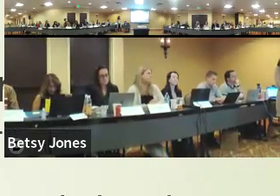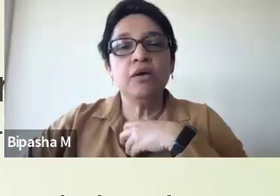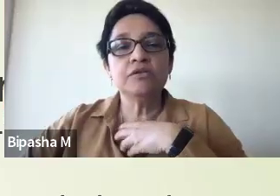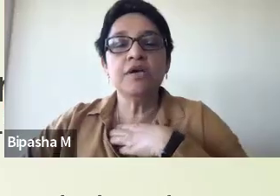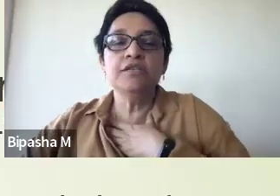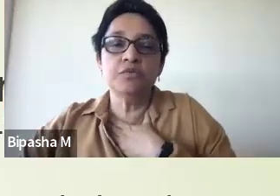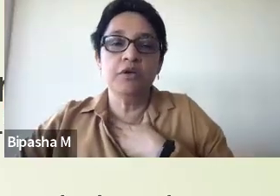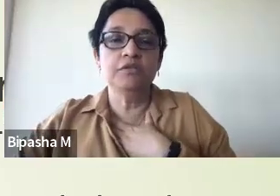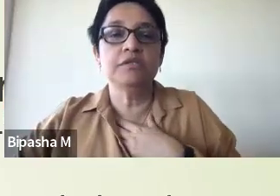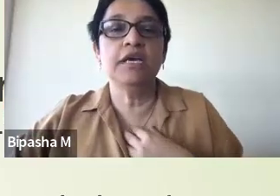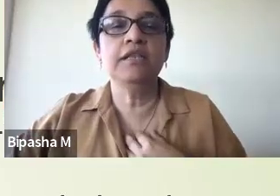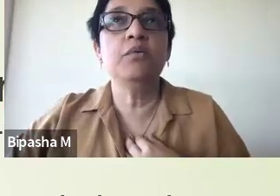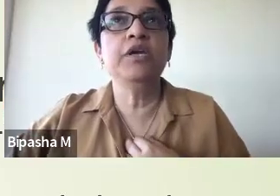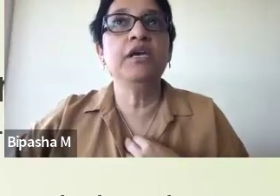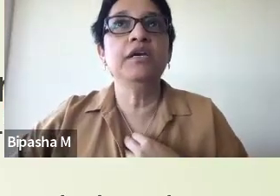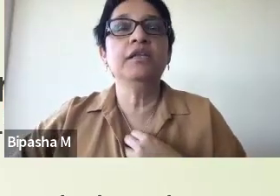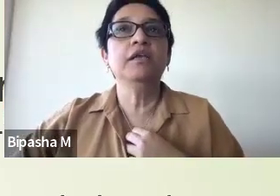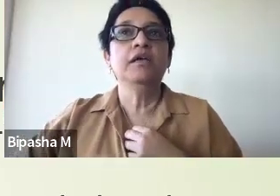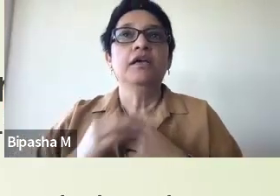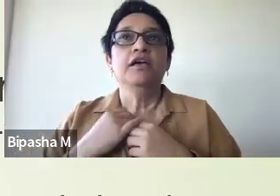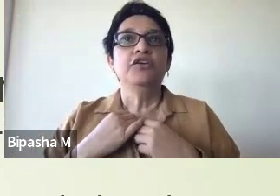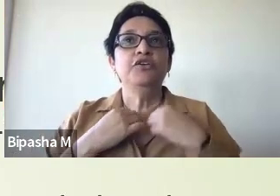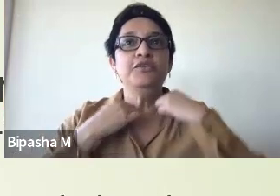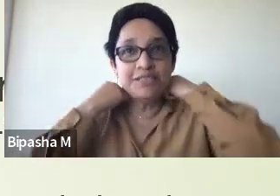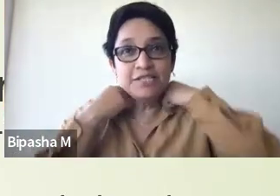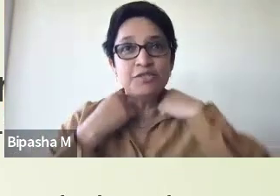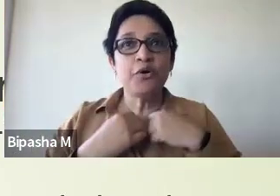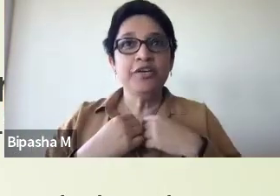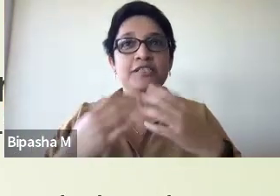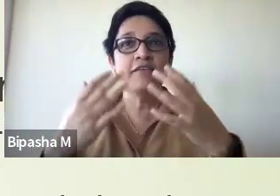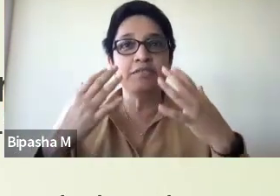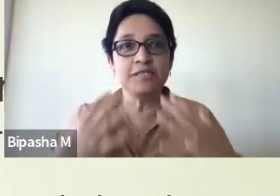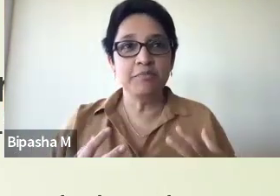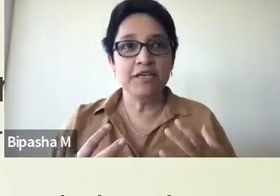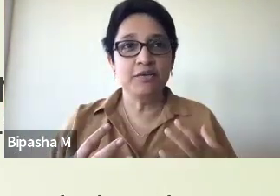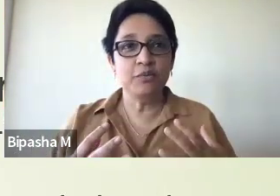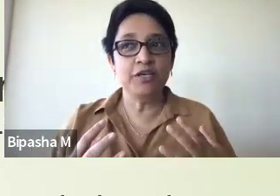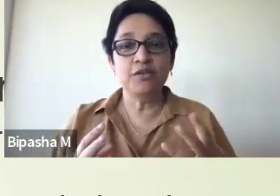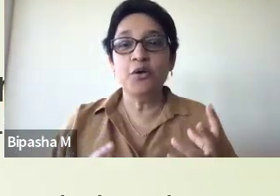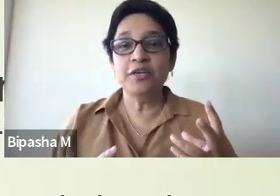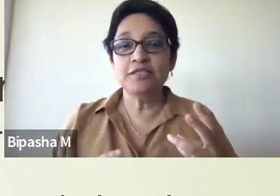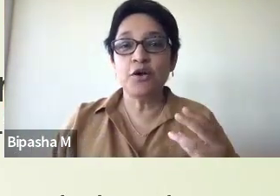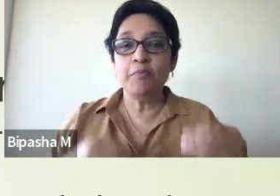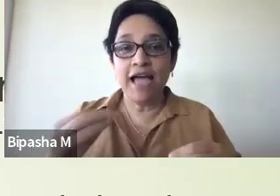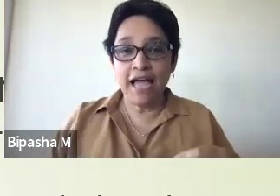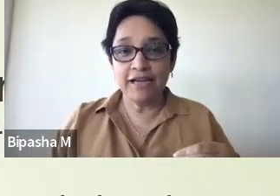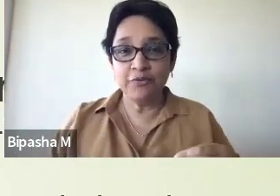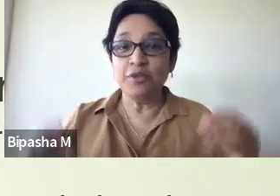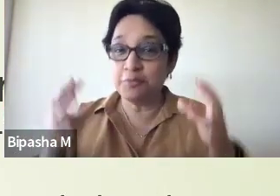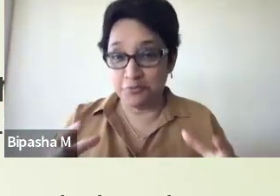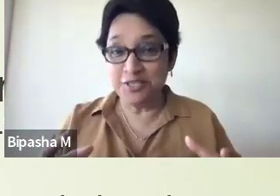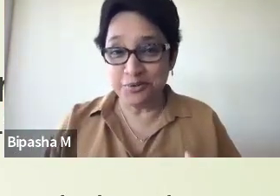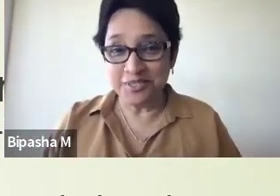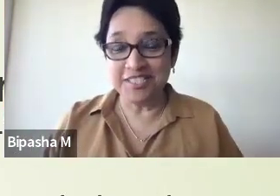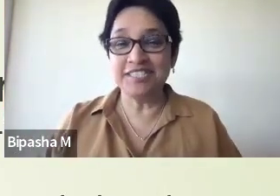I mean, and also I just wanted to say that we can, you know, these stories have been submitted. We can always go back